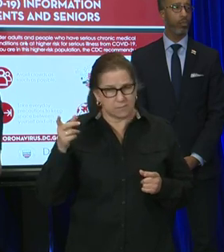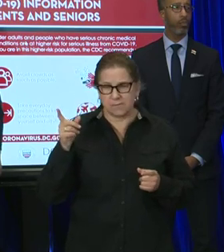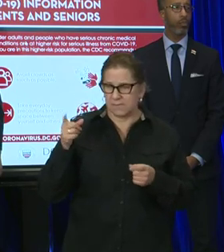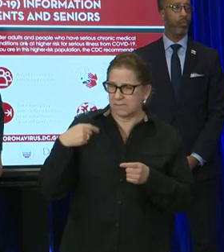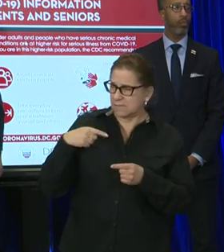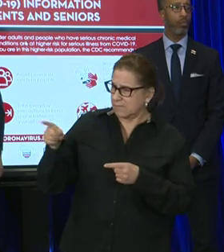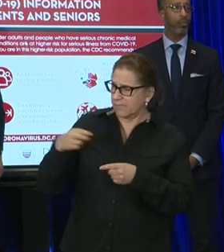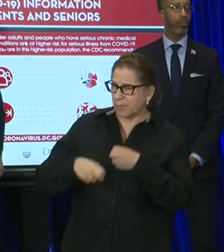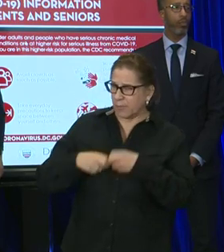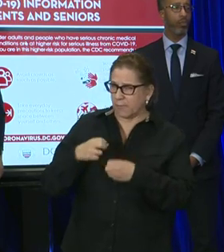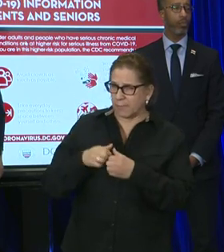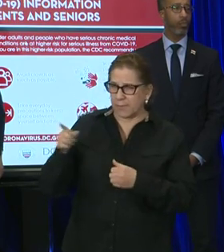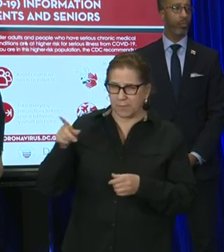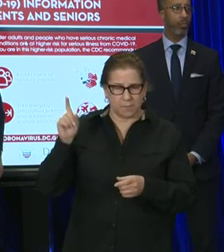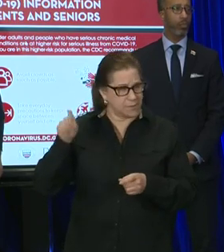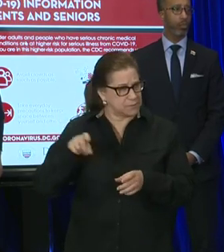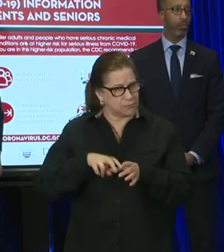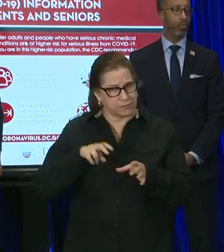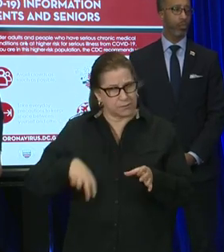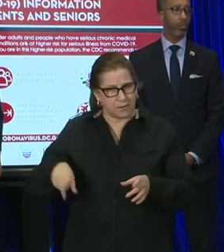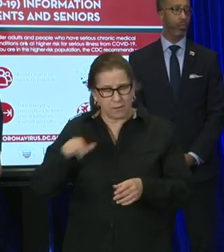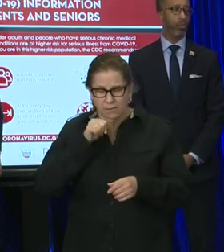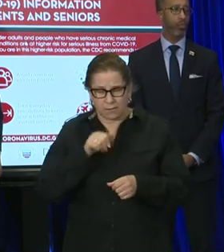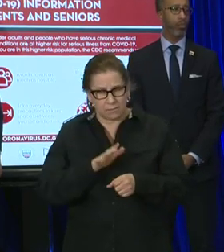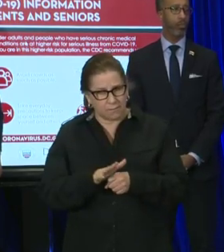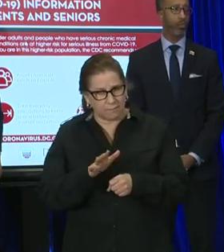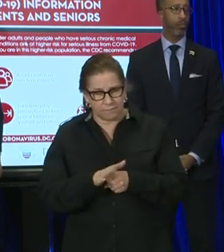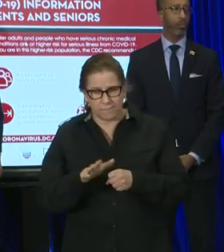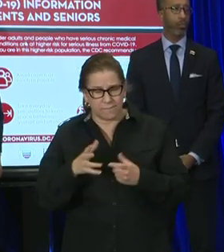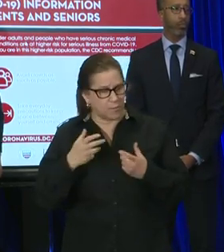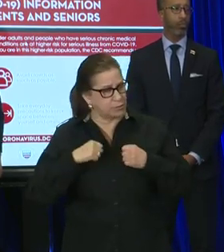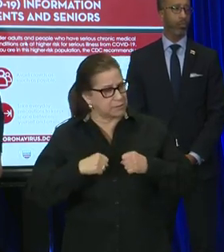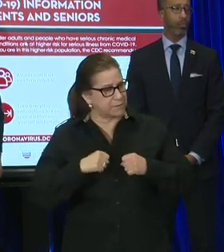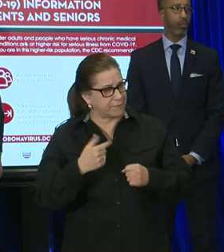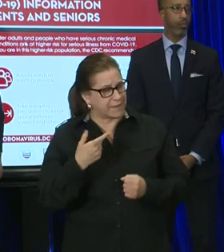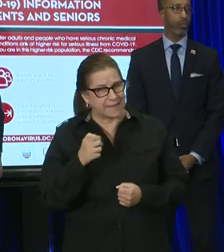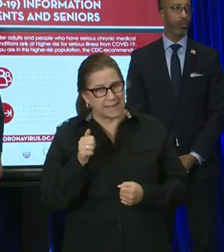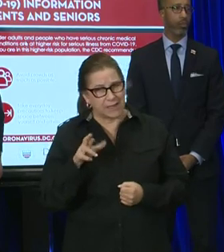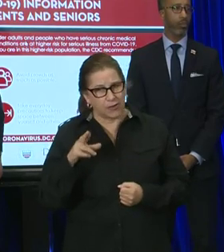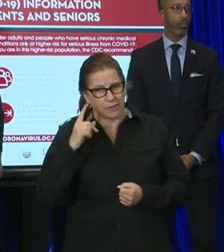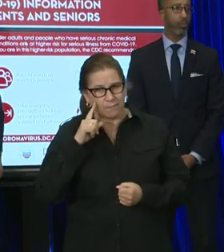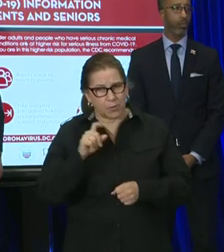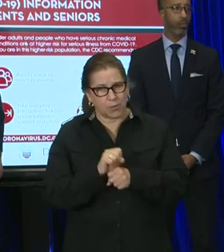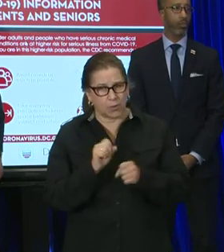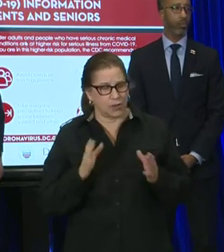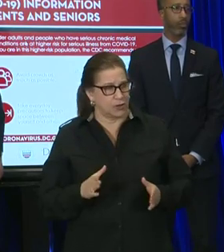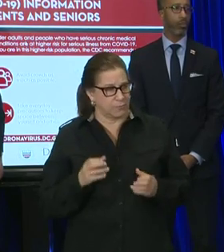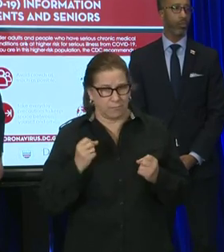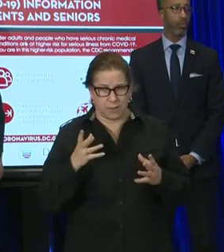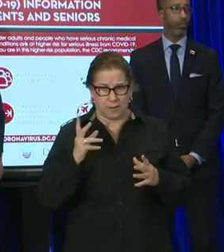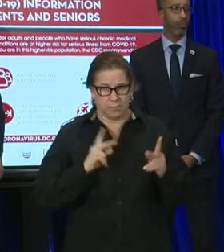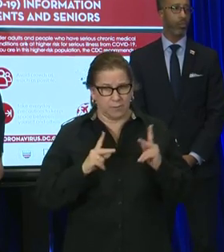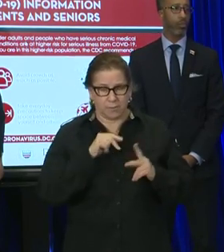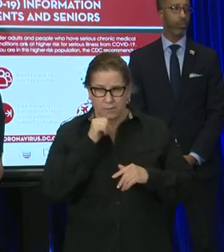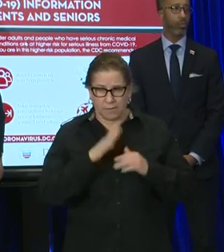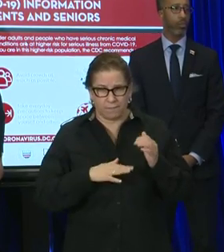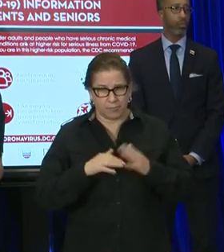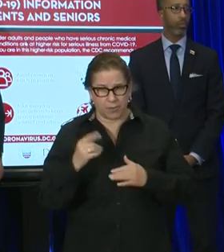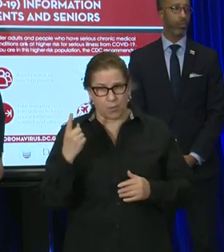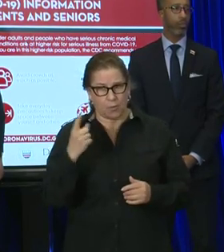They only had masks and gloves and were uncomfortable performing the quarantine. One officer was spit in his face by an inmate. So I'm